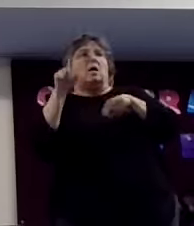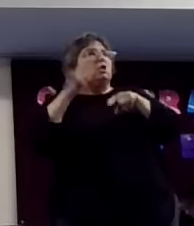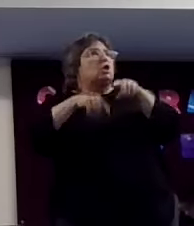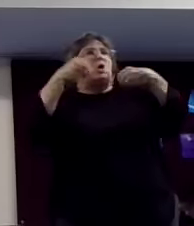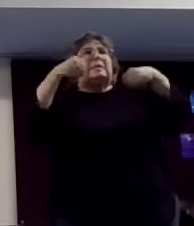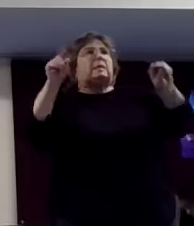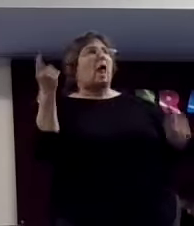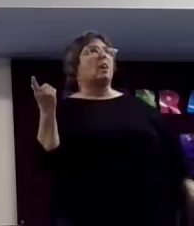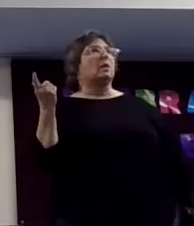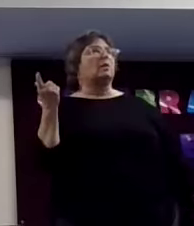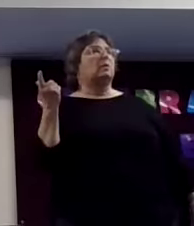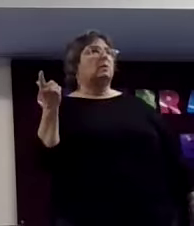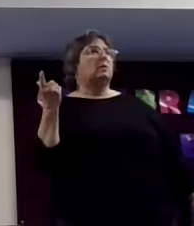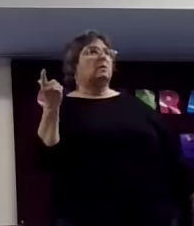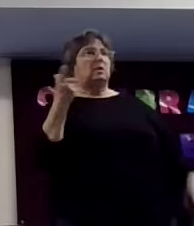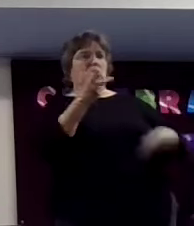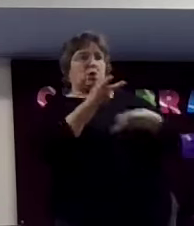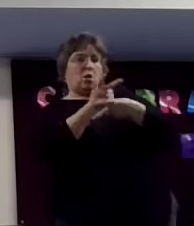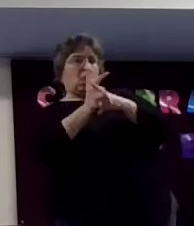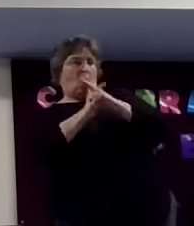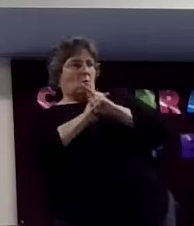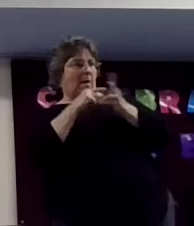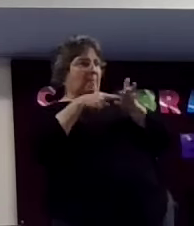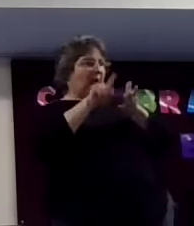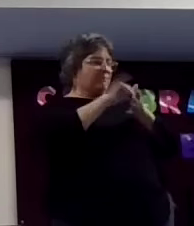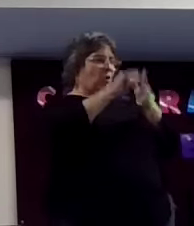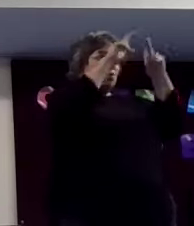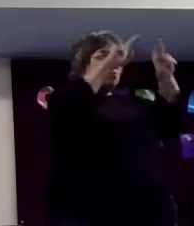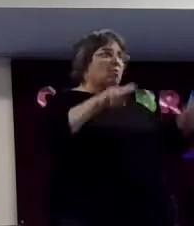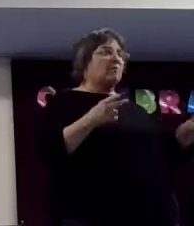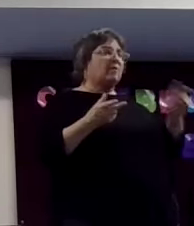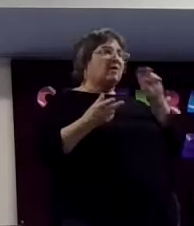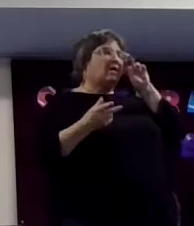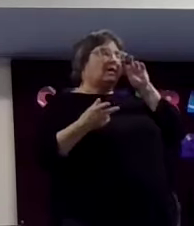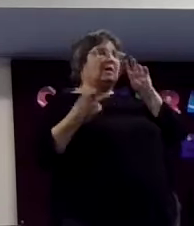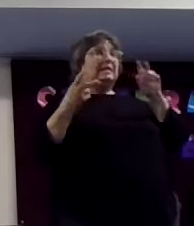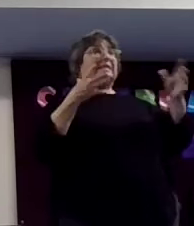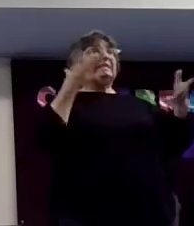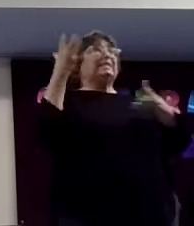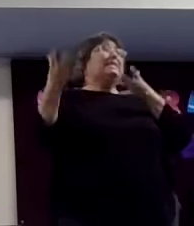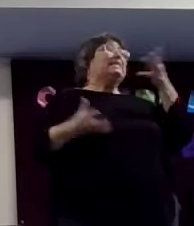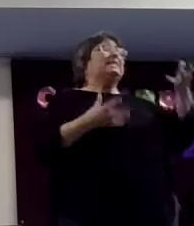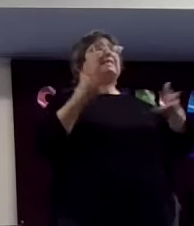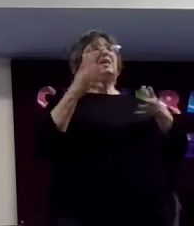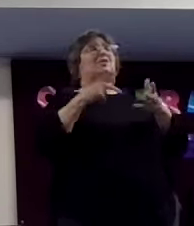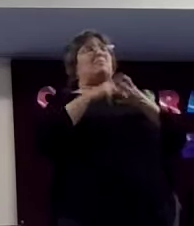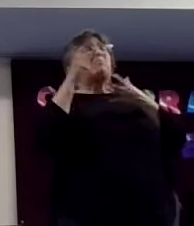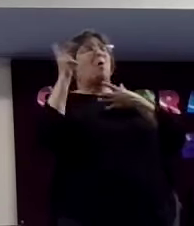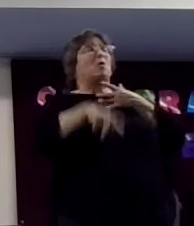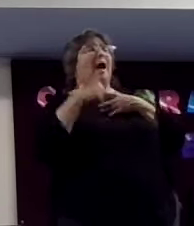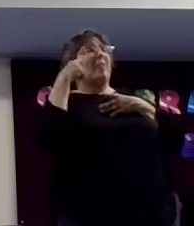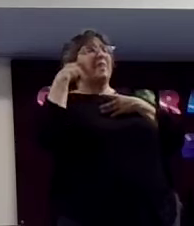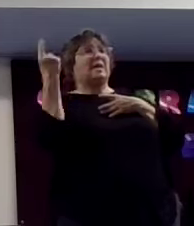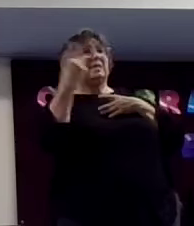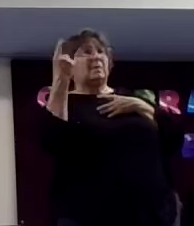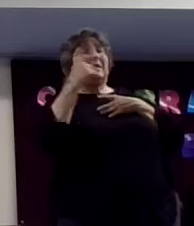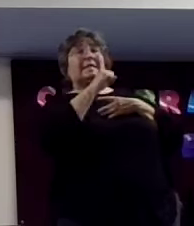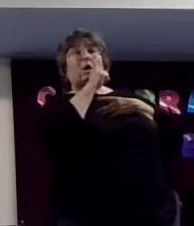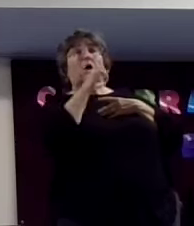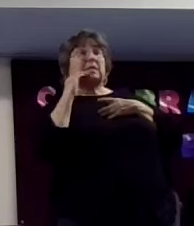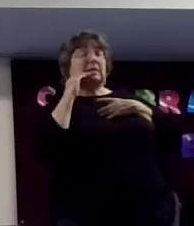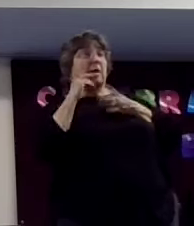couldn't even sell it because she just took out a loan to pay for the roof. So these programs, I think some of these